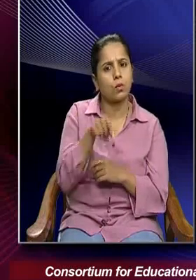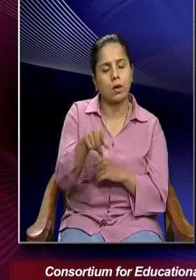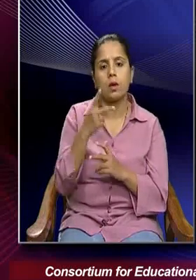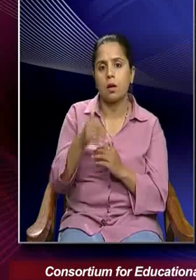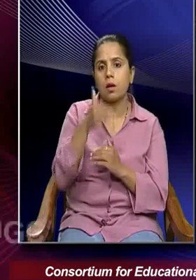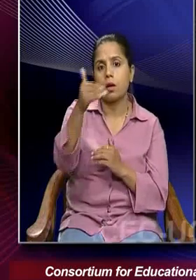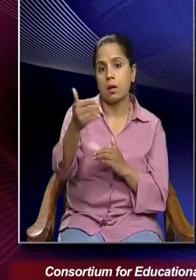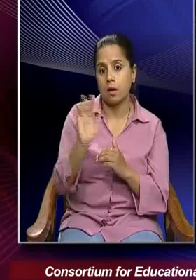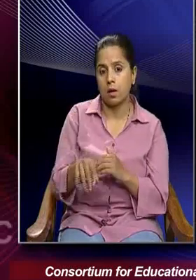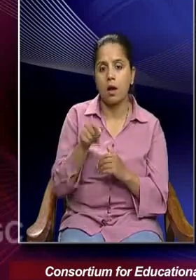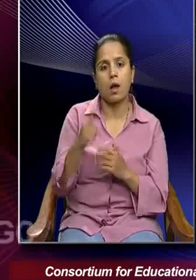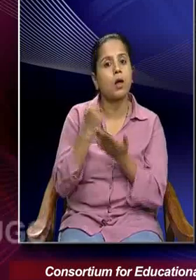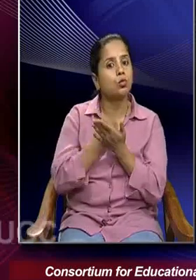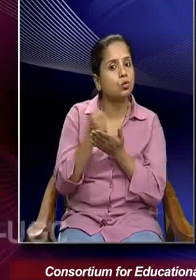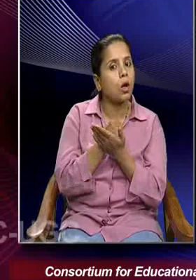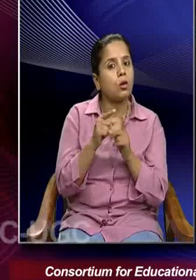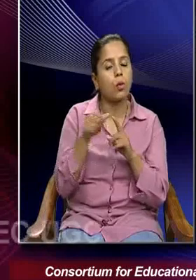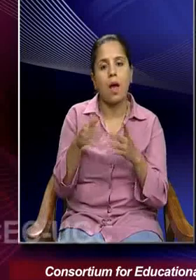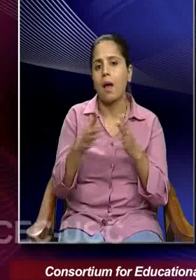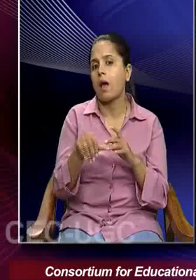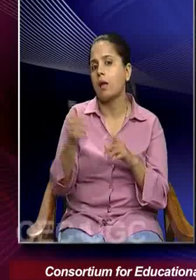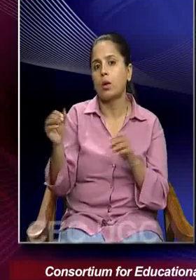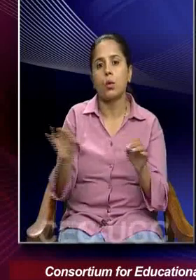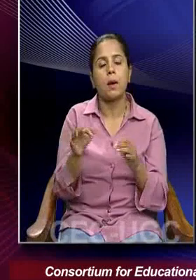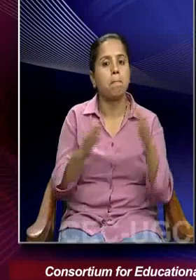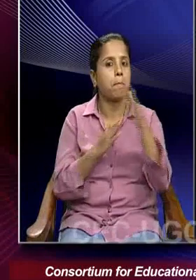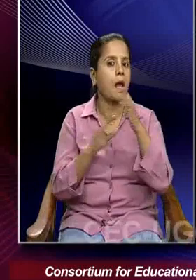steadfast contemplation without any break.